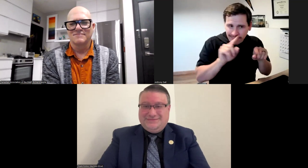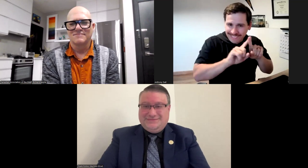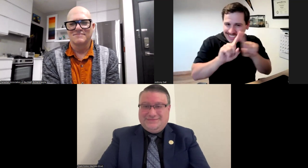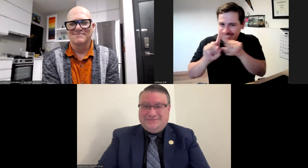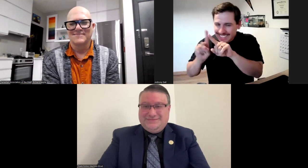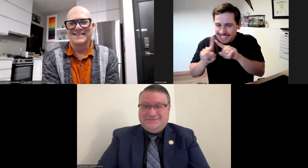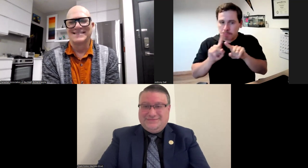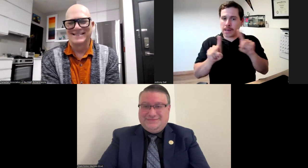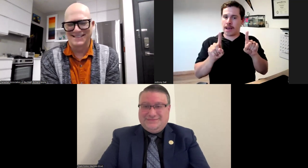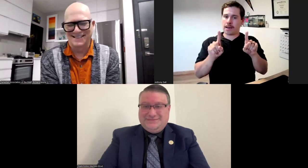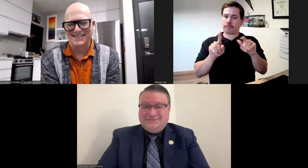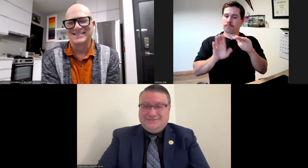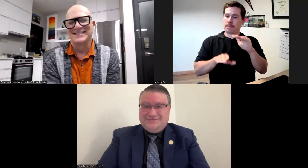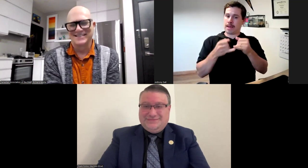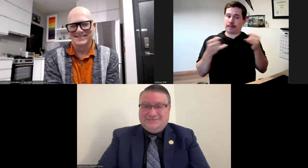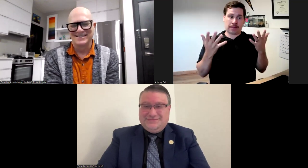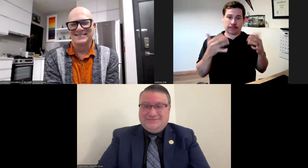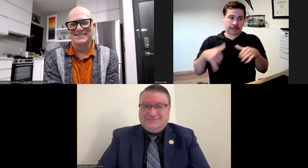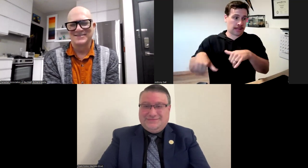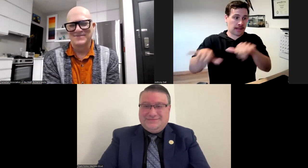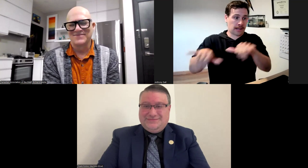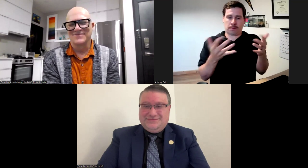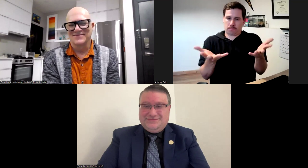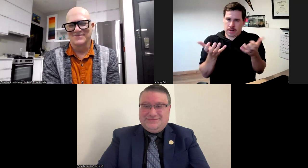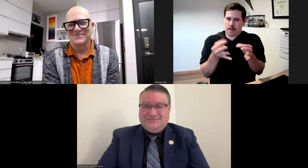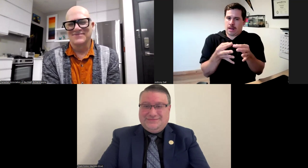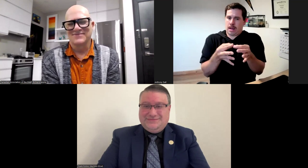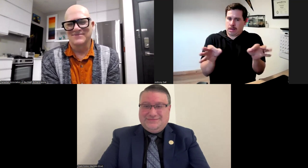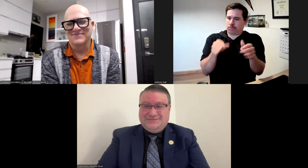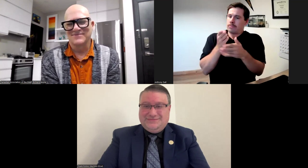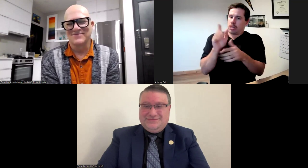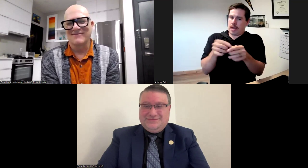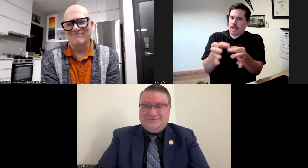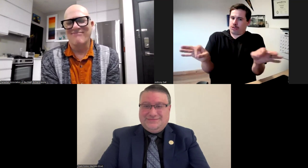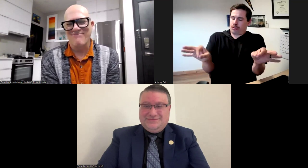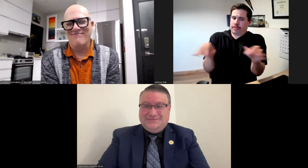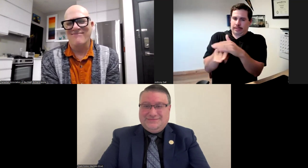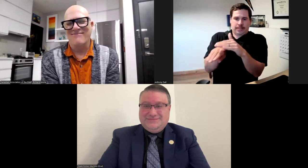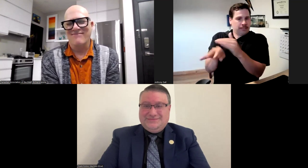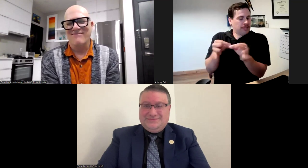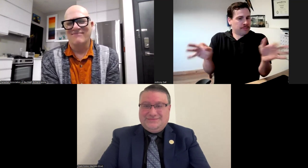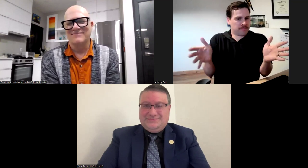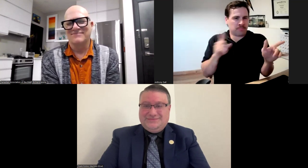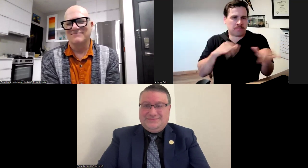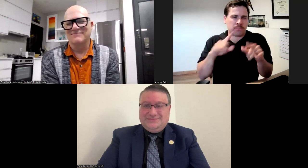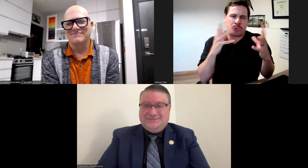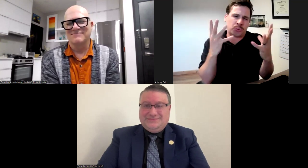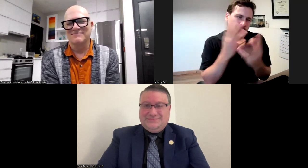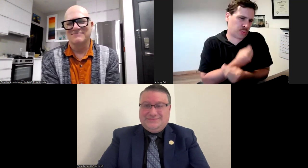to see that signed languages are different, even just within Canada. But to be able to see that from Frank as well as from yourself on